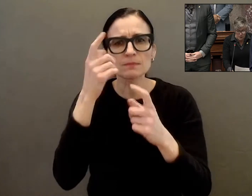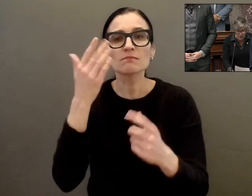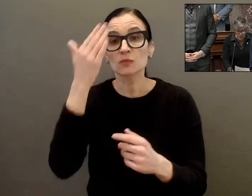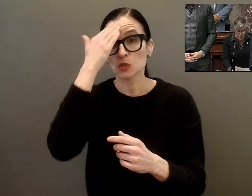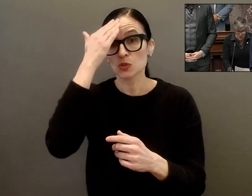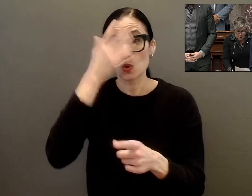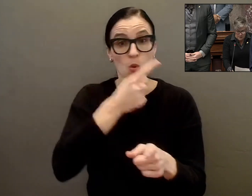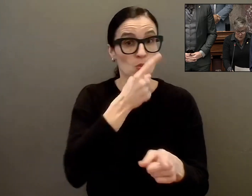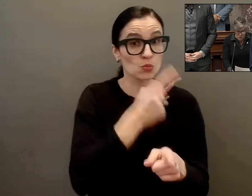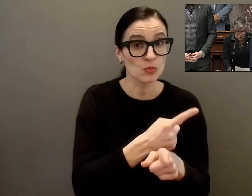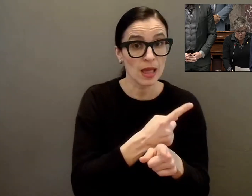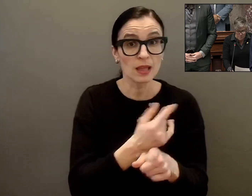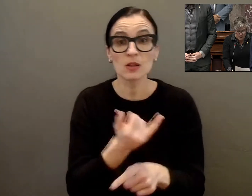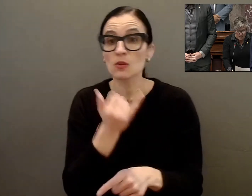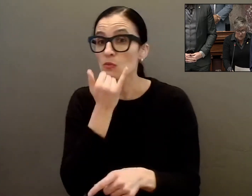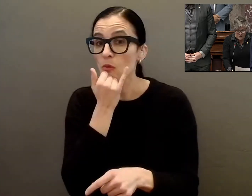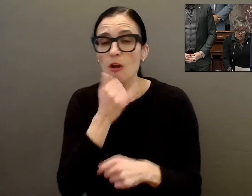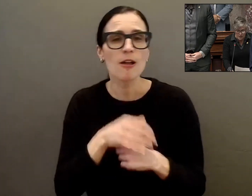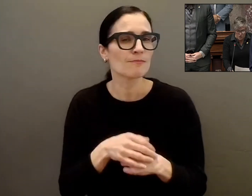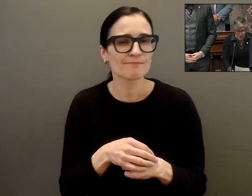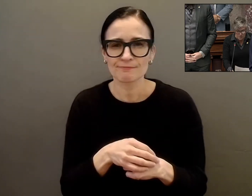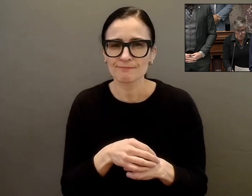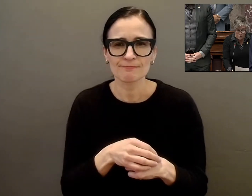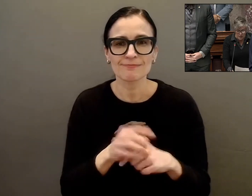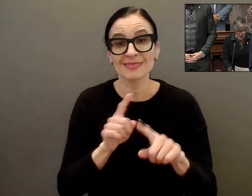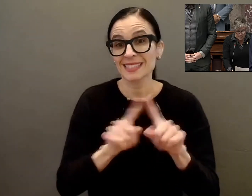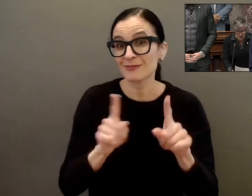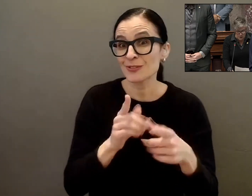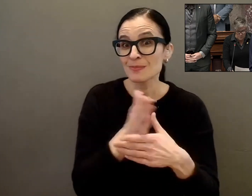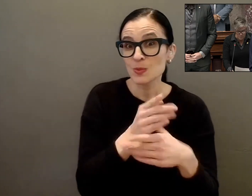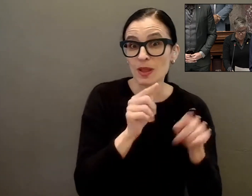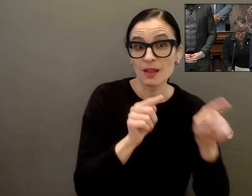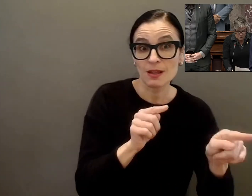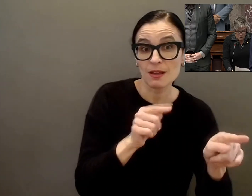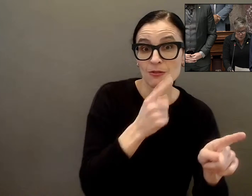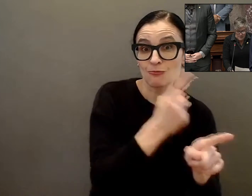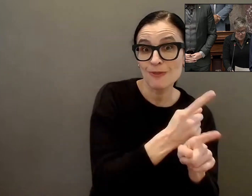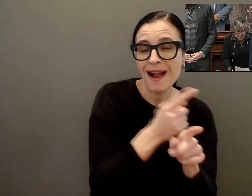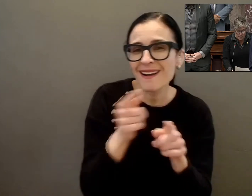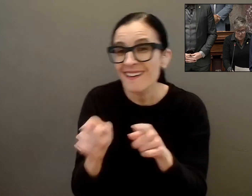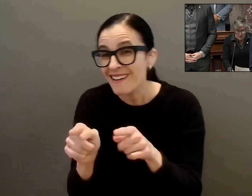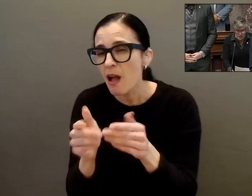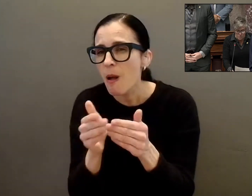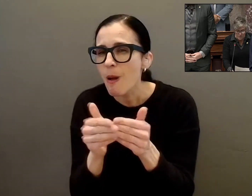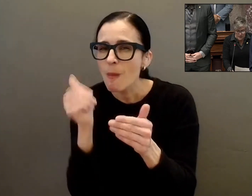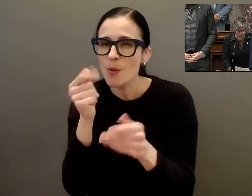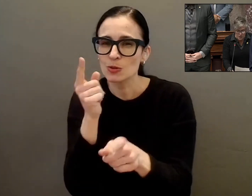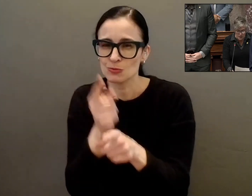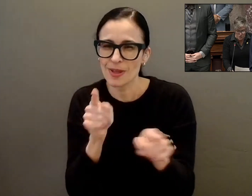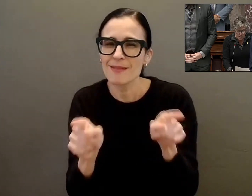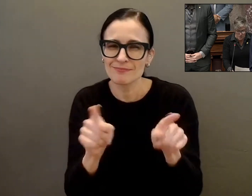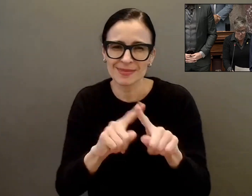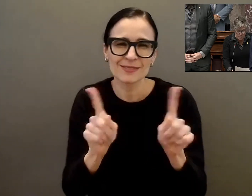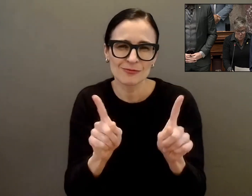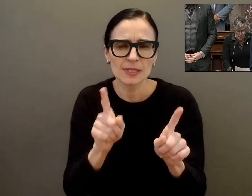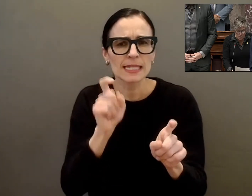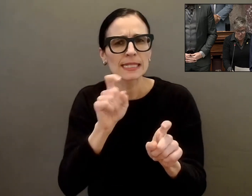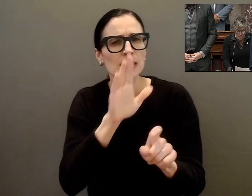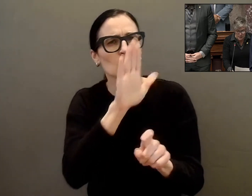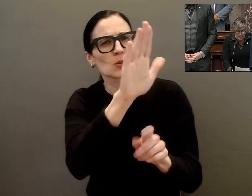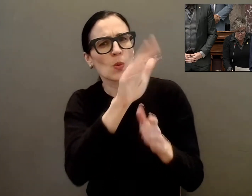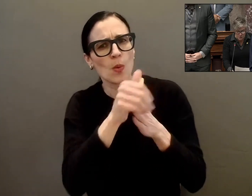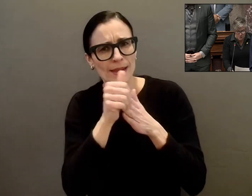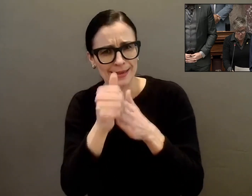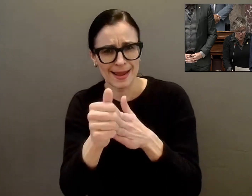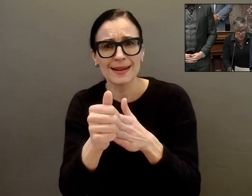be compelling, leading towards a path less righteous than I desire. Grant us clarity as we face challenges,